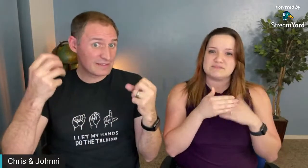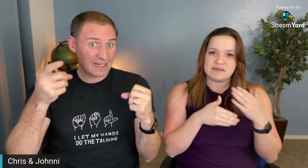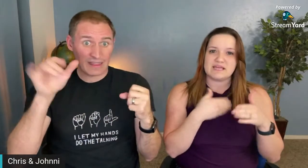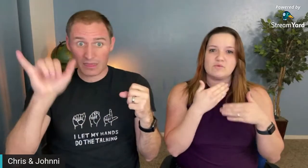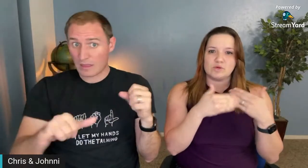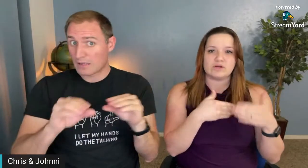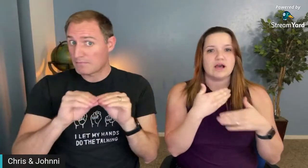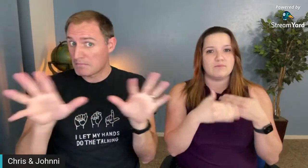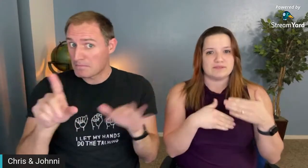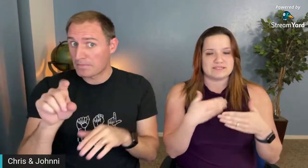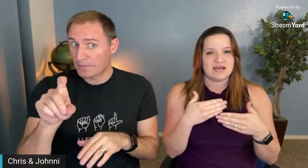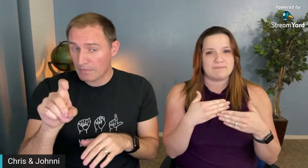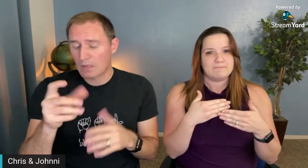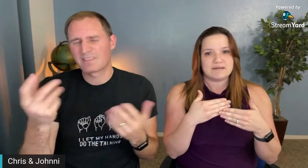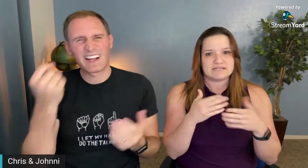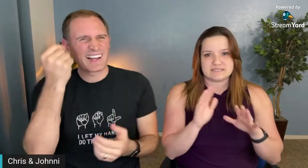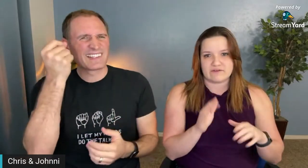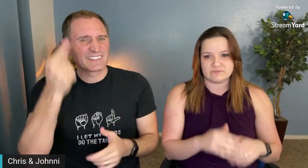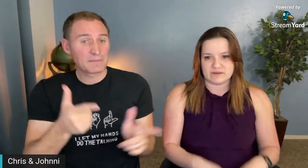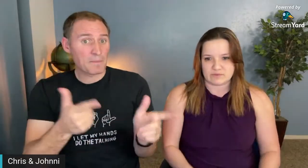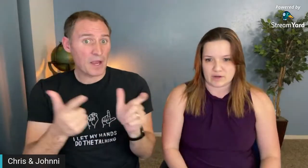speed will come with time, but it doesn't have to be a priority.